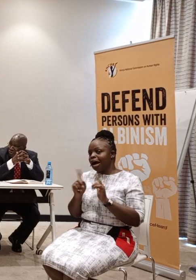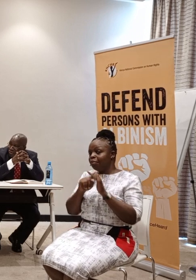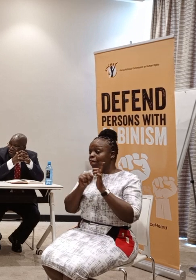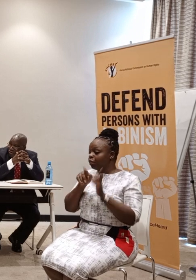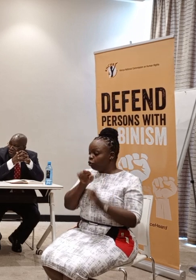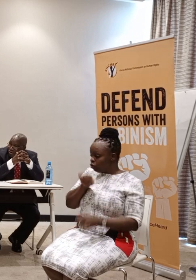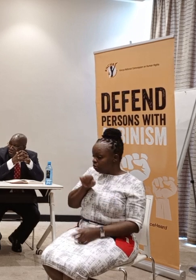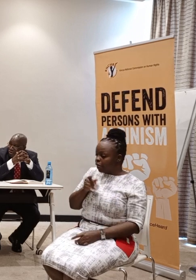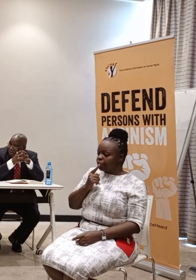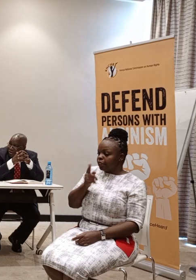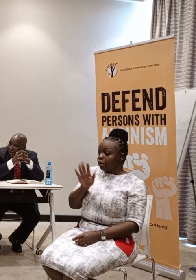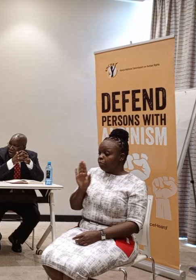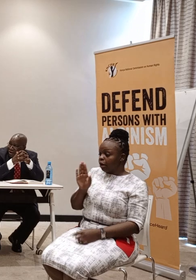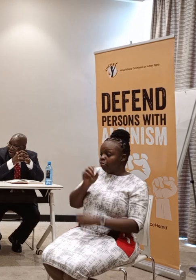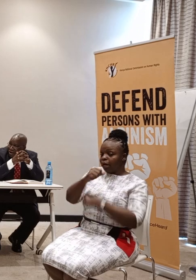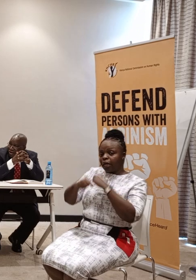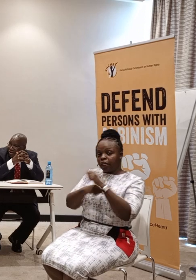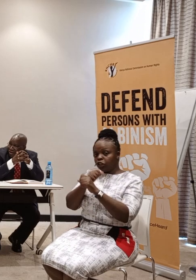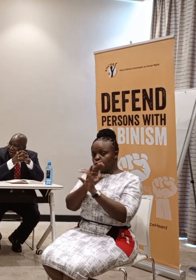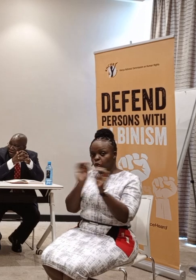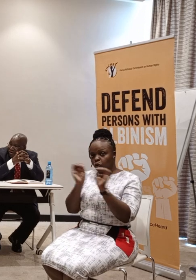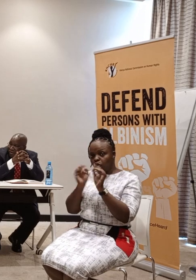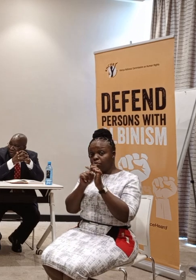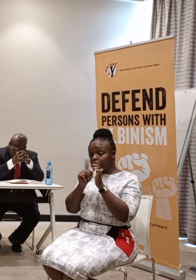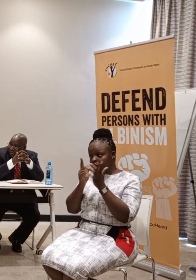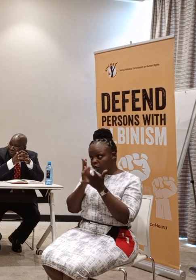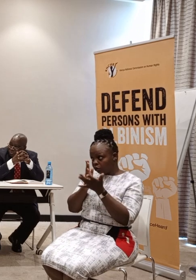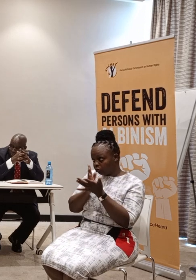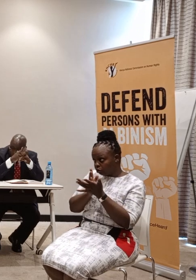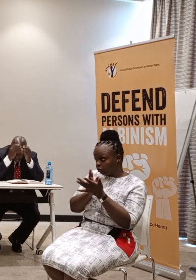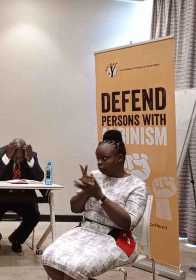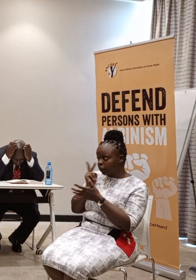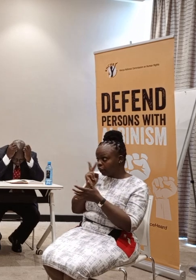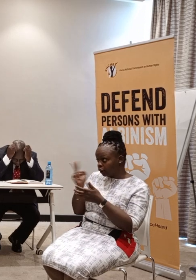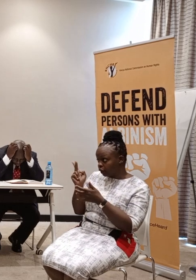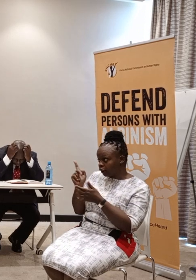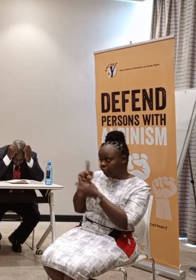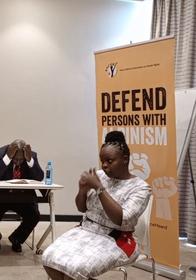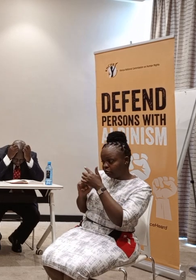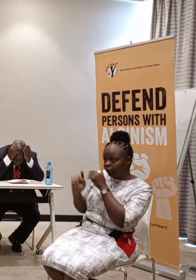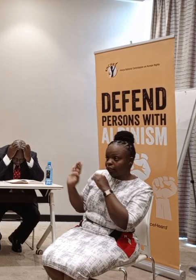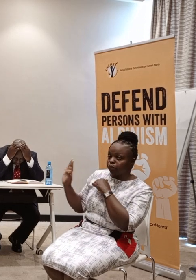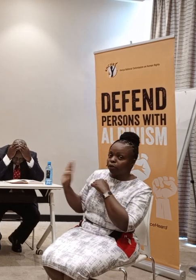Women don't say their age. But you see Mama Jamil's